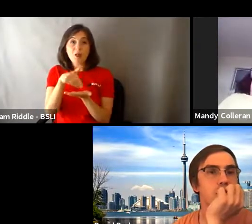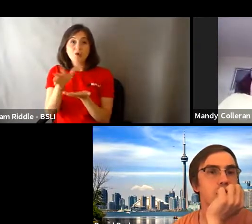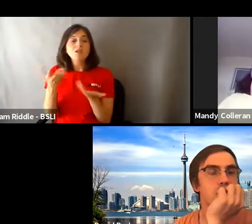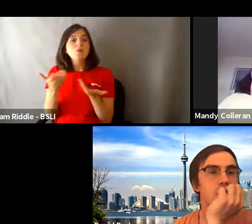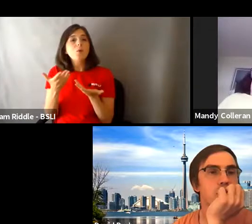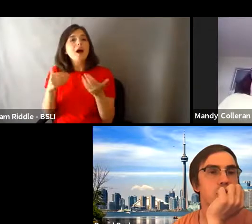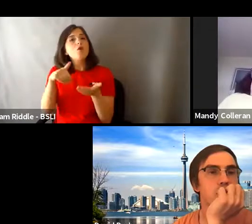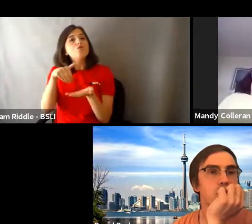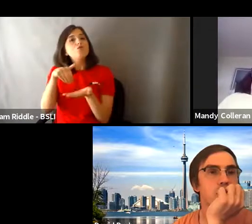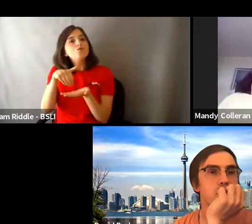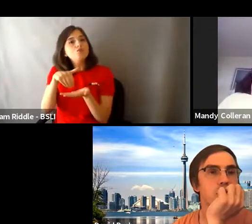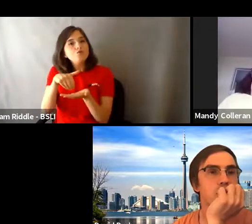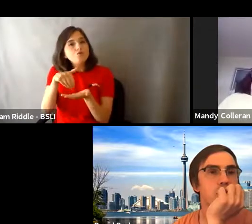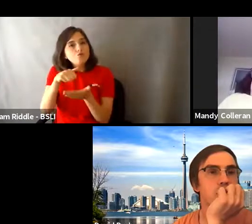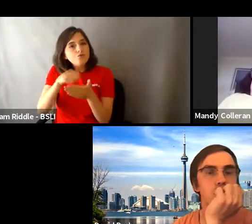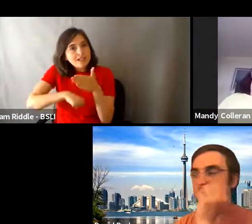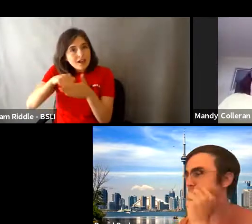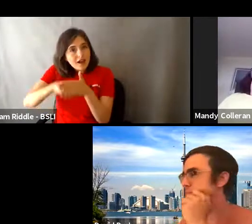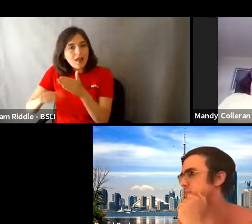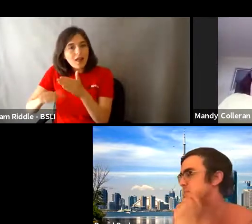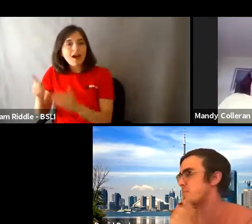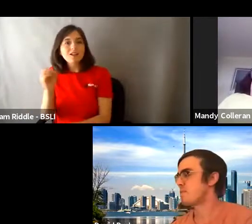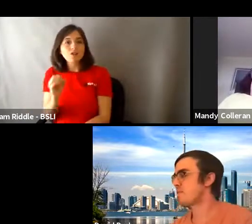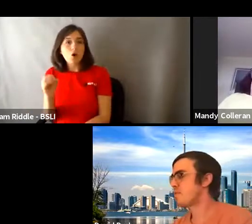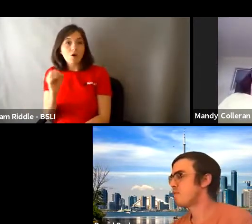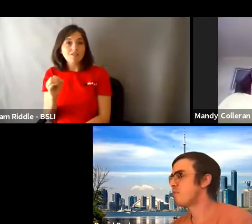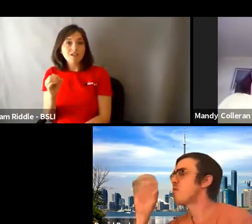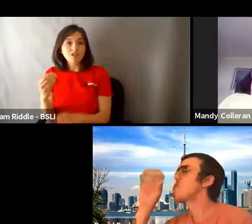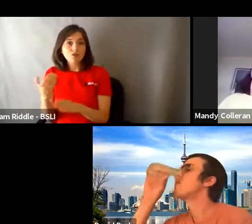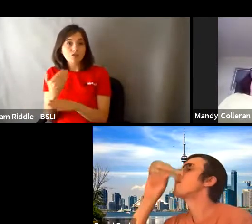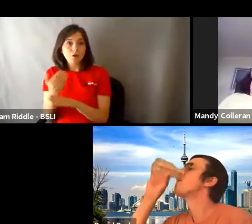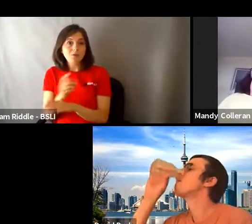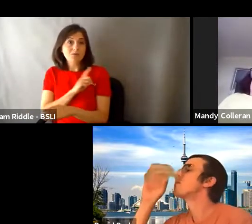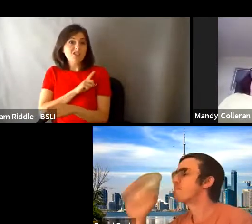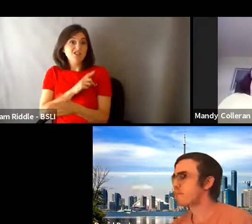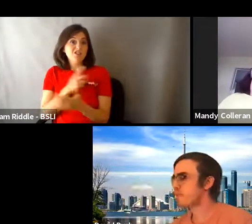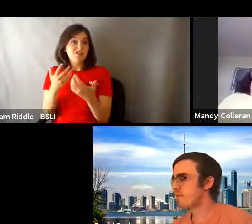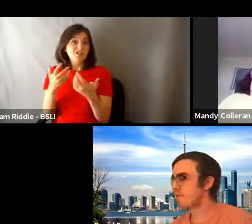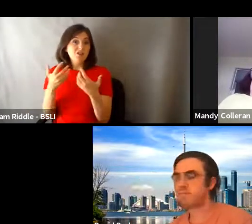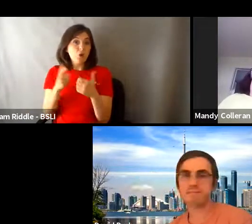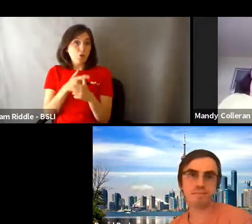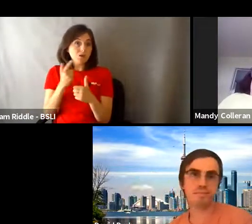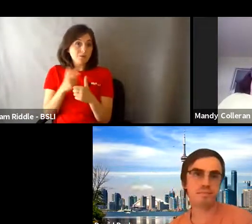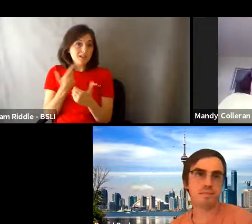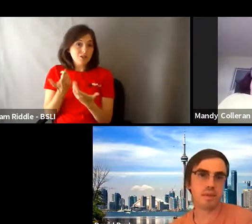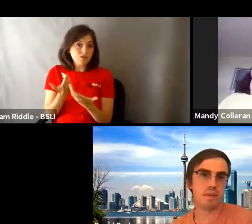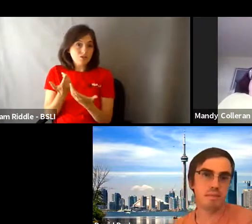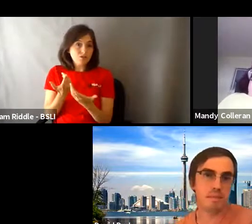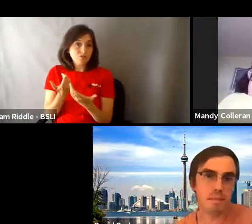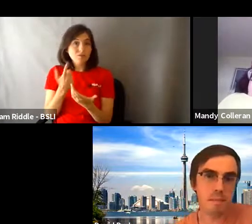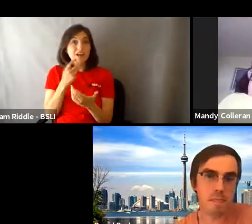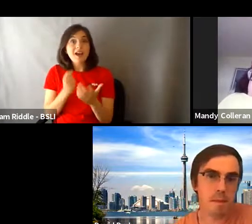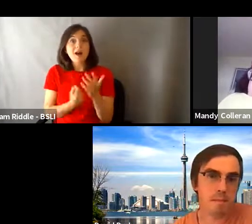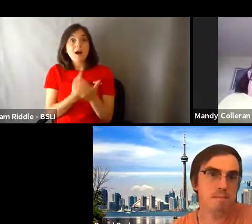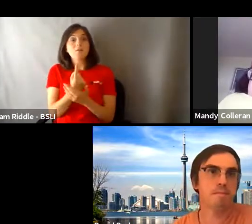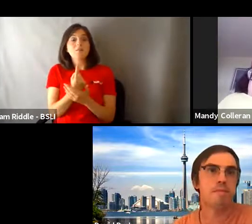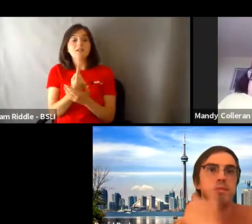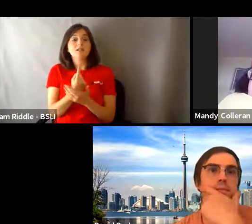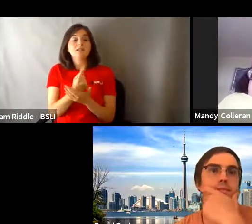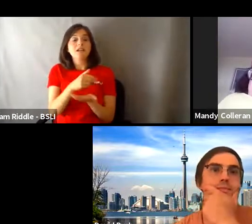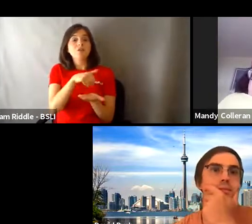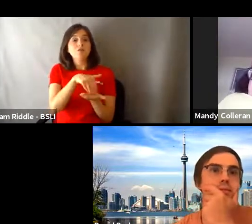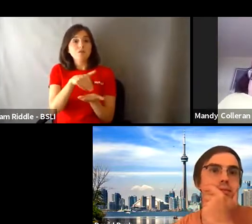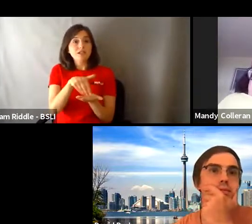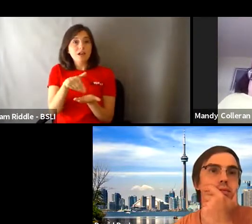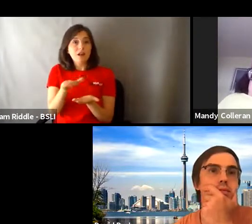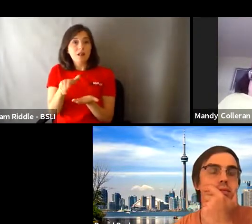and office jobs because of the increased automation. I mean, you can see it happening in retail already.